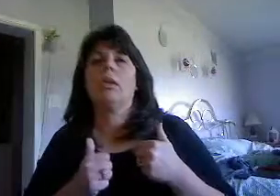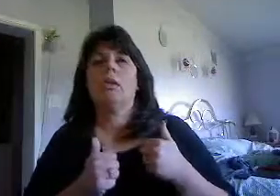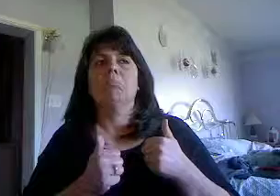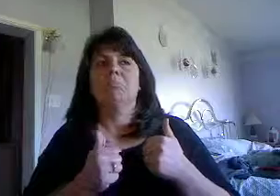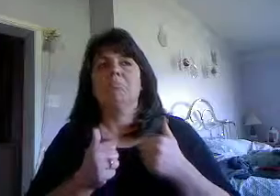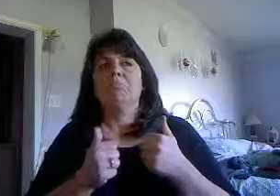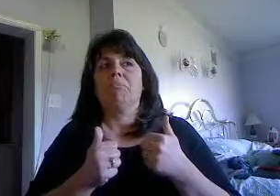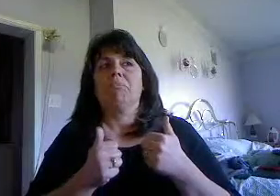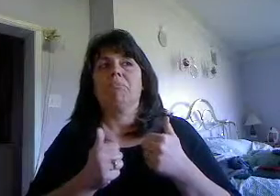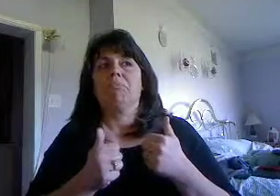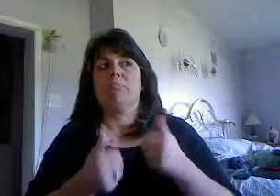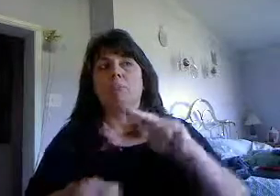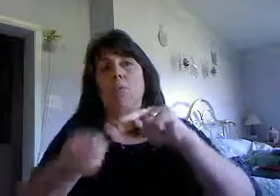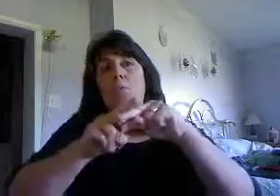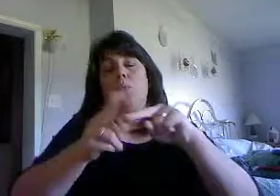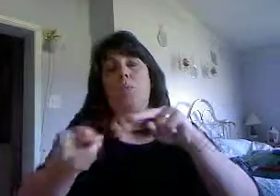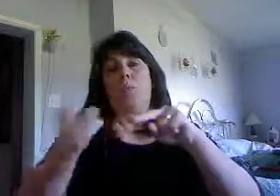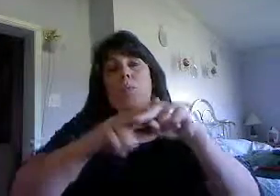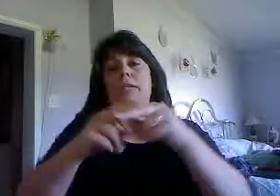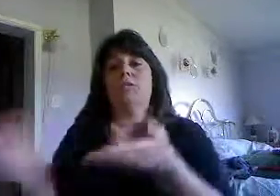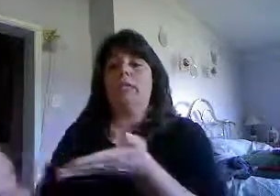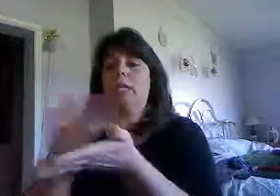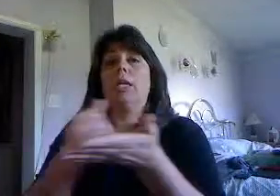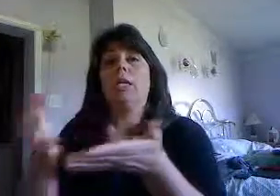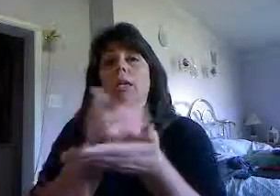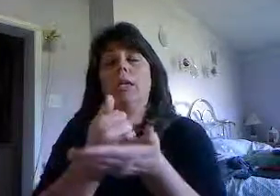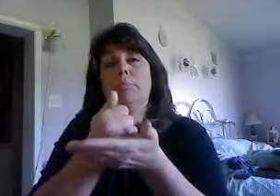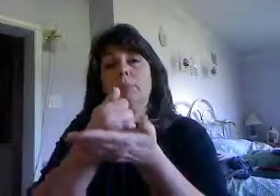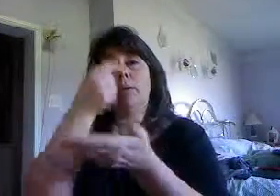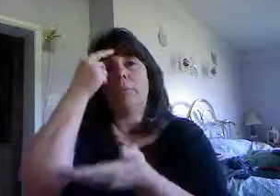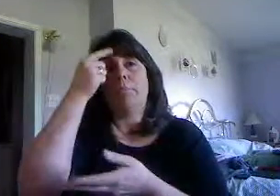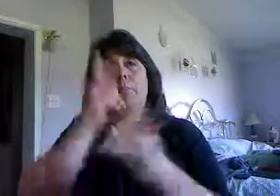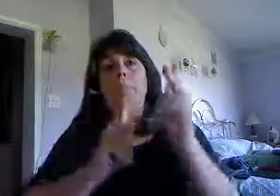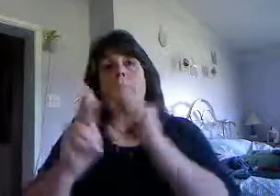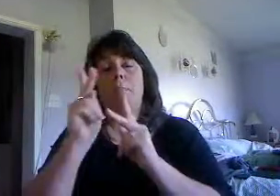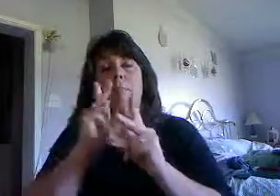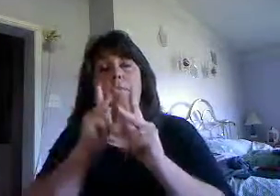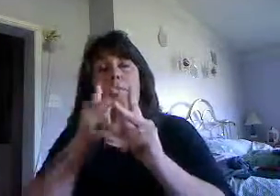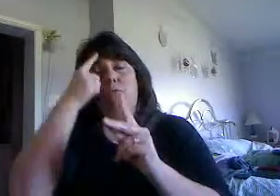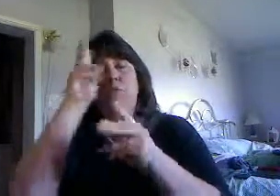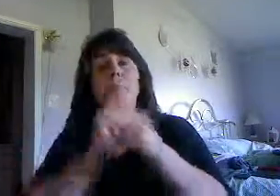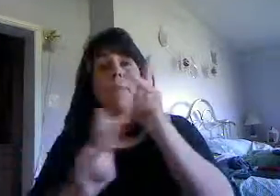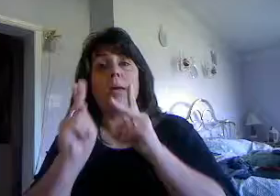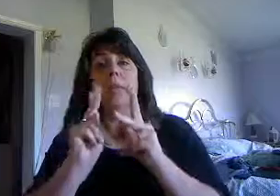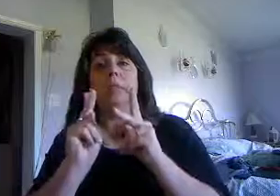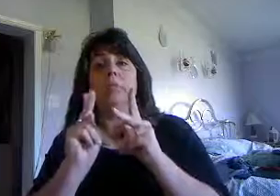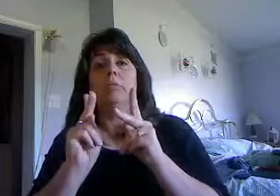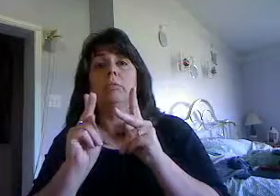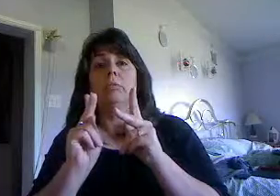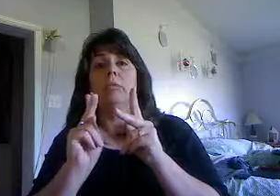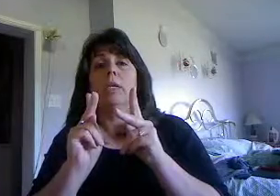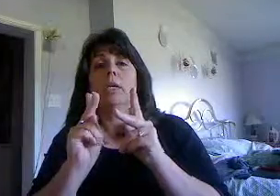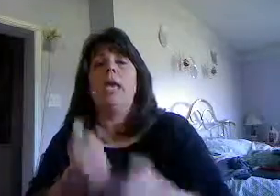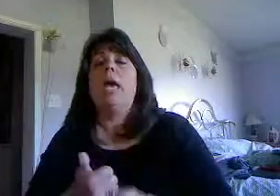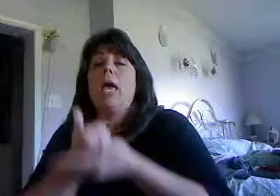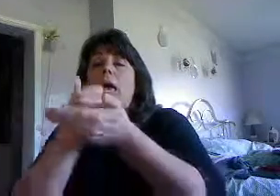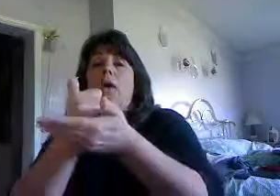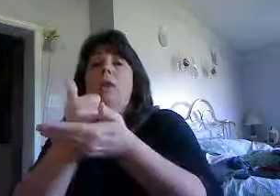that made such a move possible. During the war, the economy reached full employment. Men and